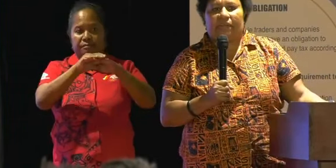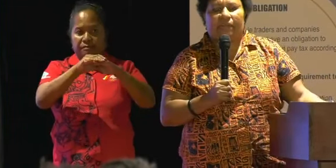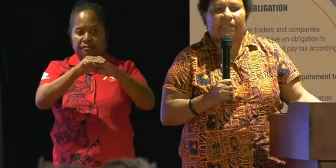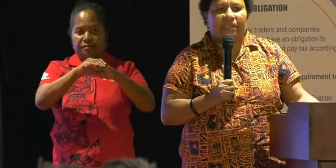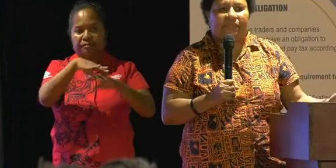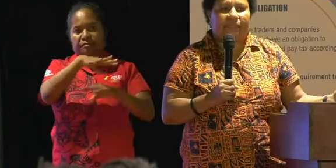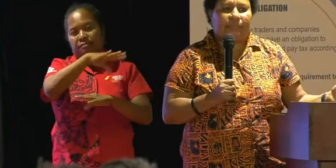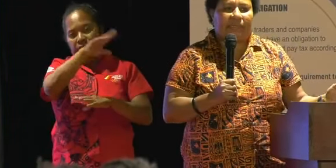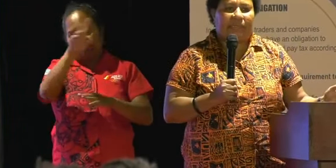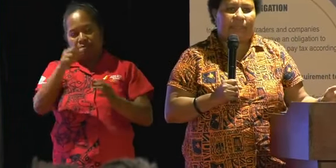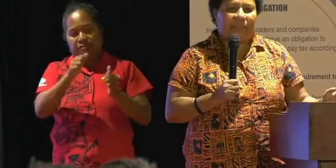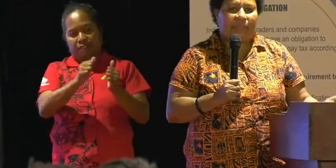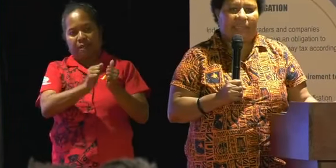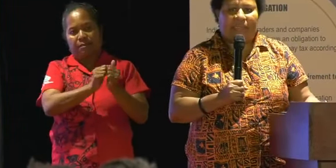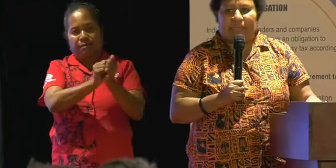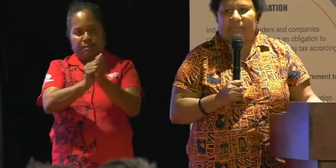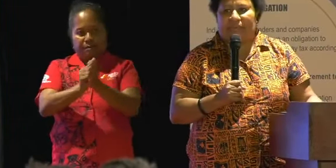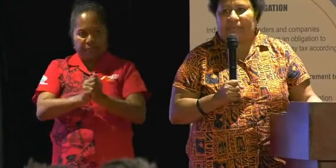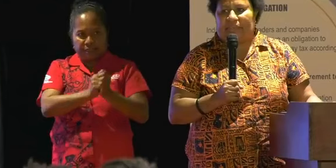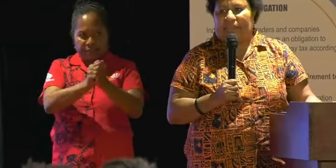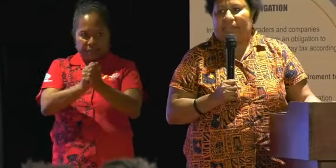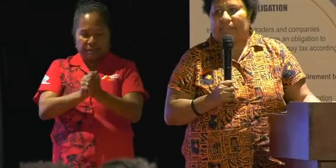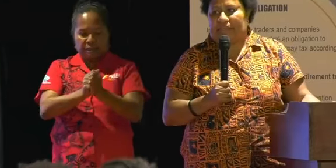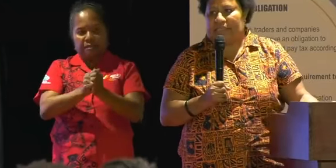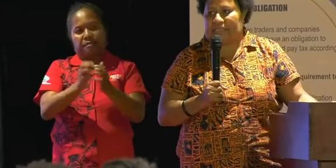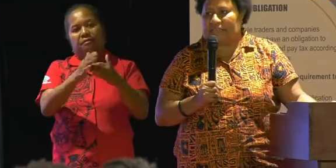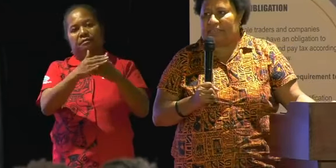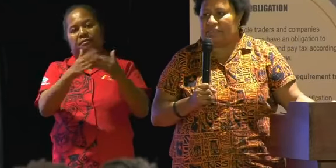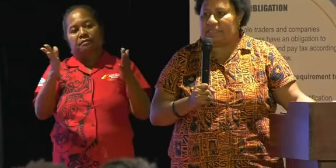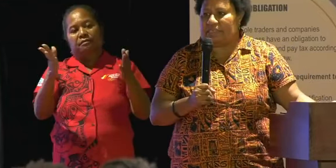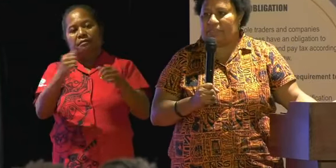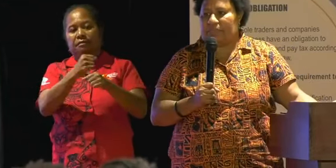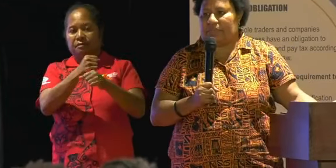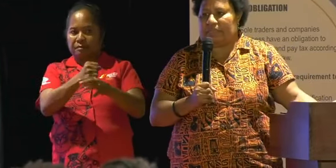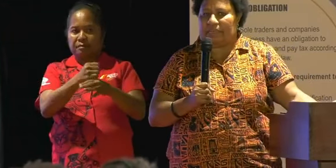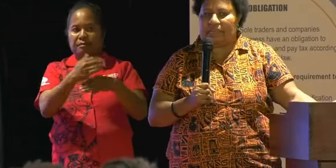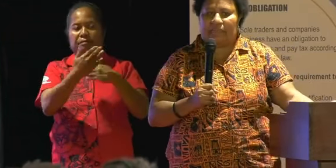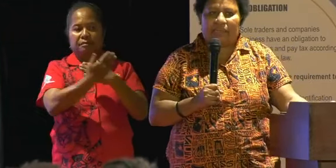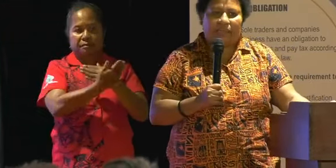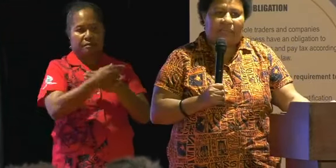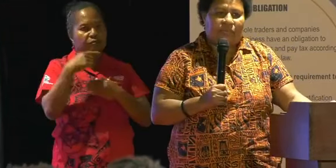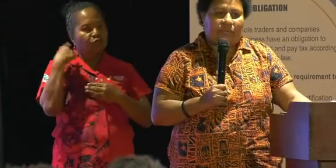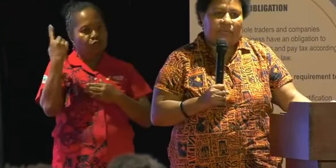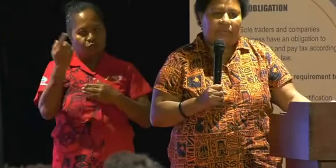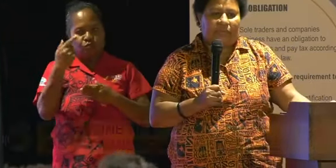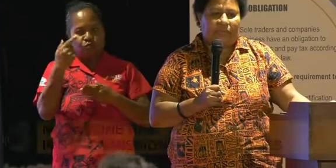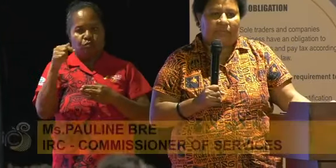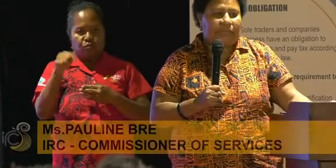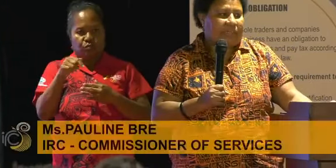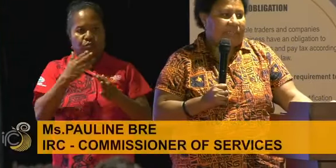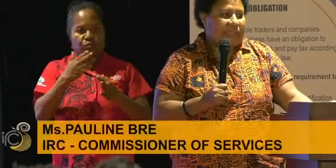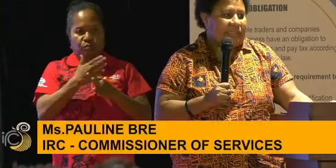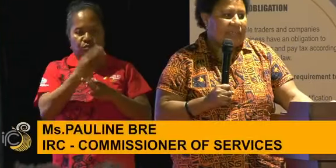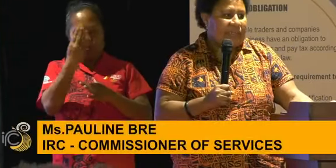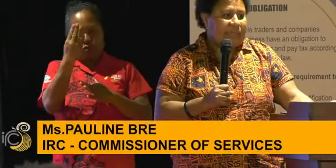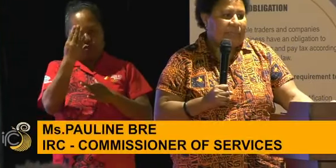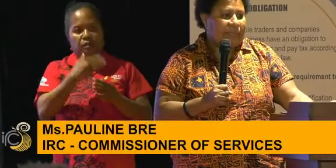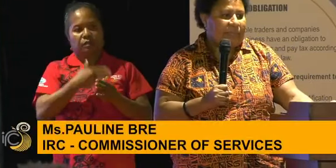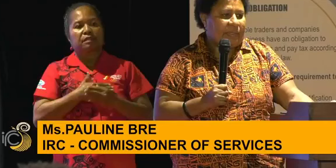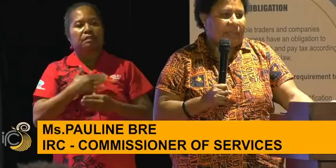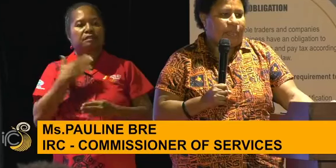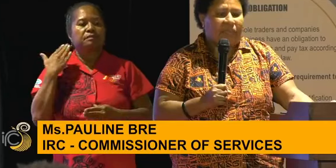our stakeholders from the public and the private sector agencies who are here throughout the 4 days